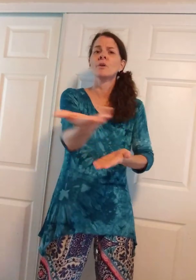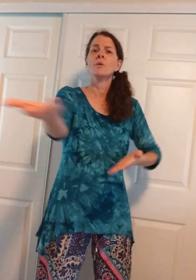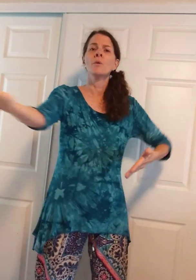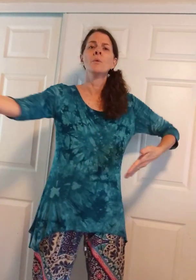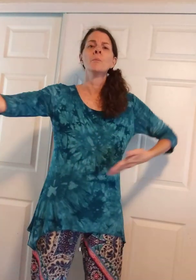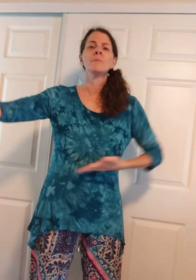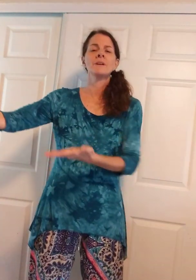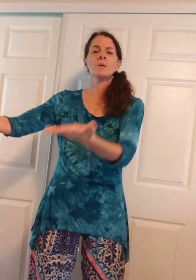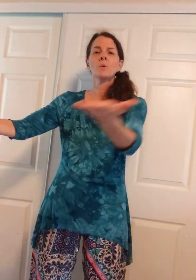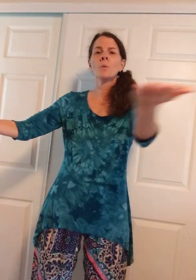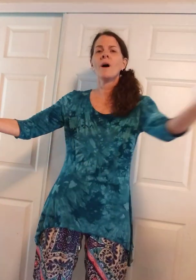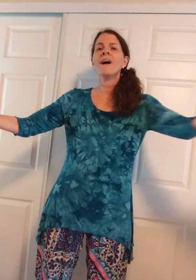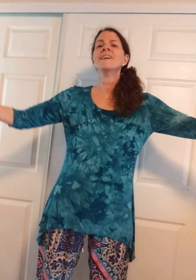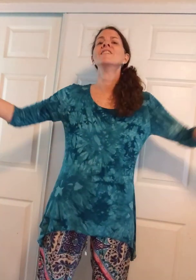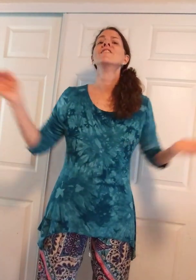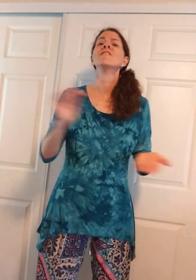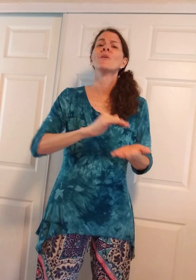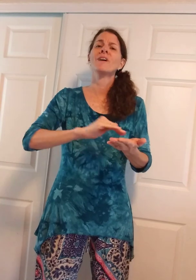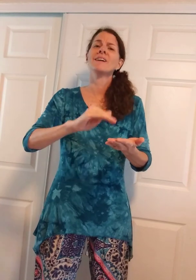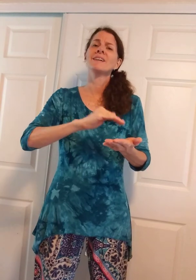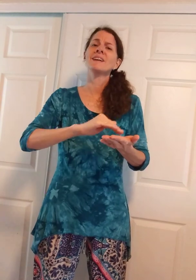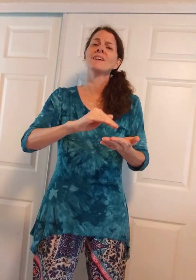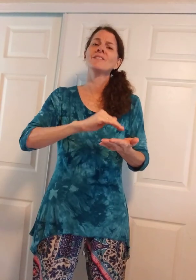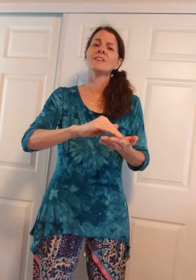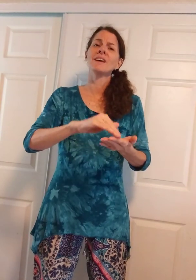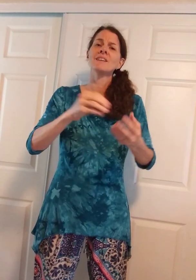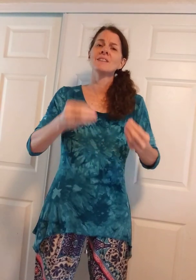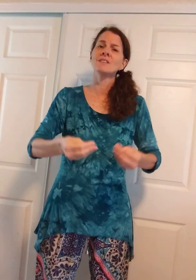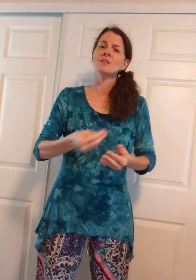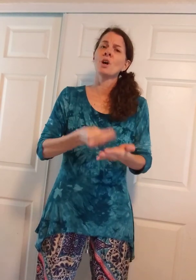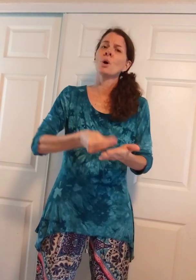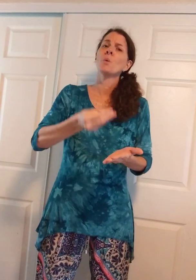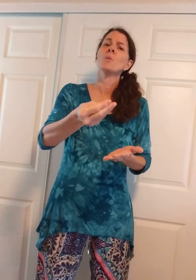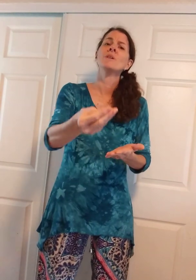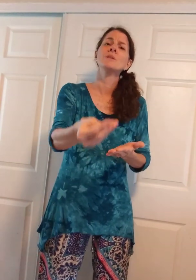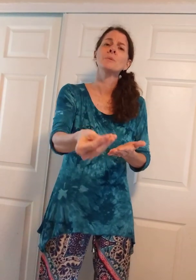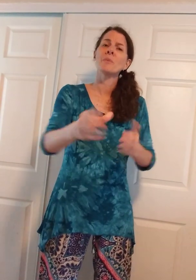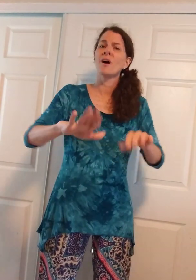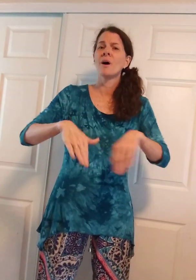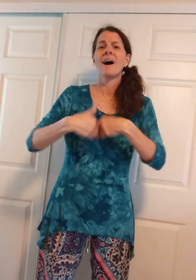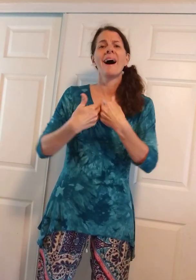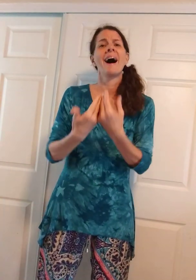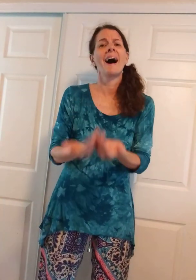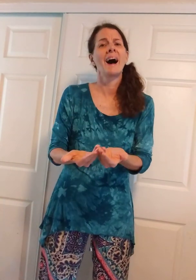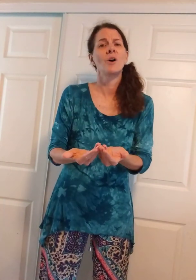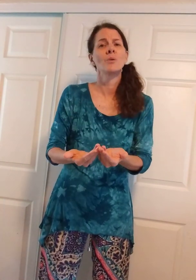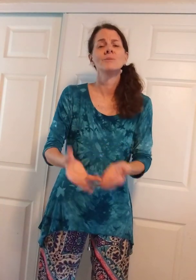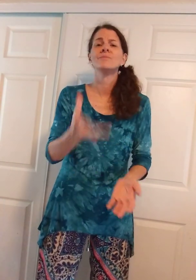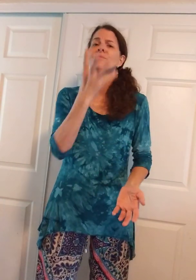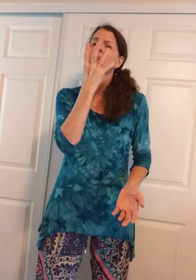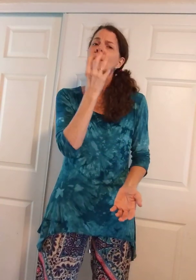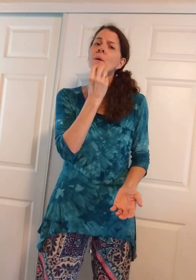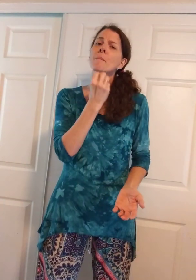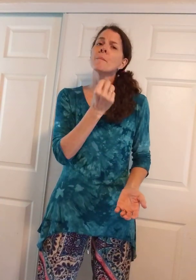open wide, forgiveness was born with the